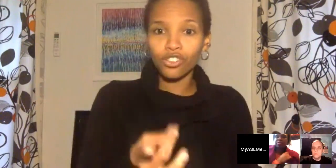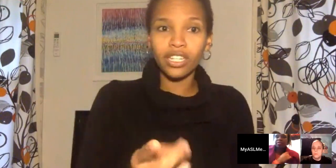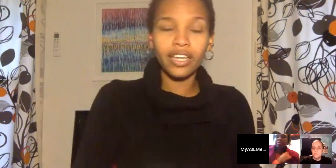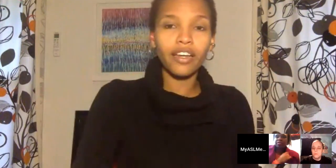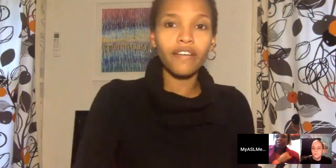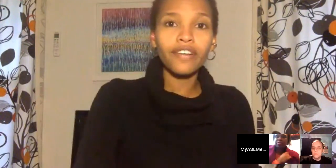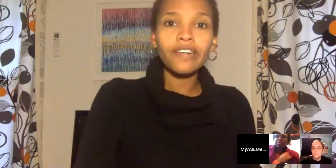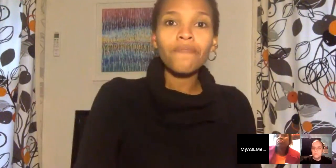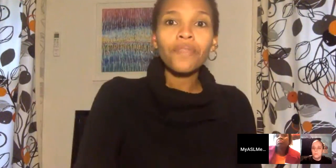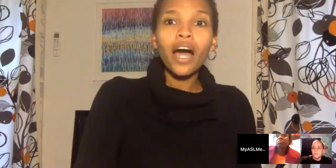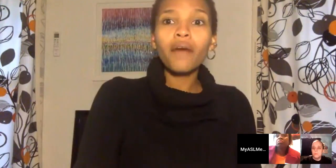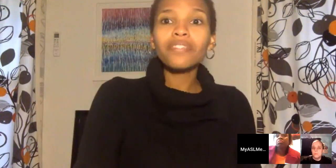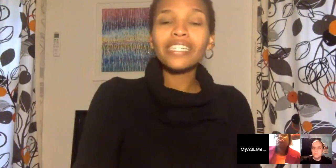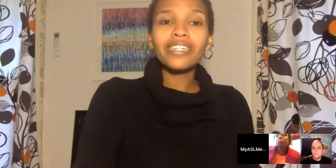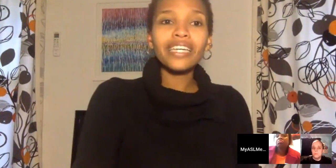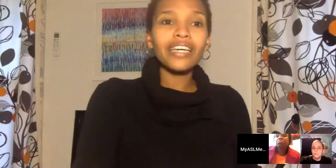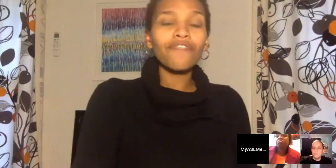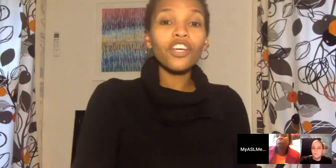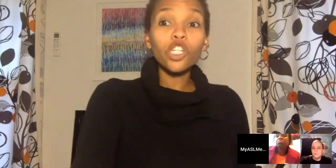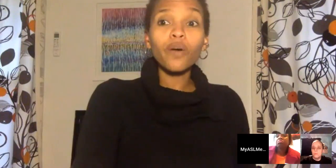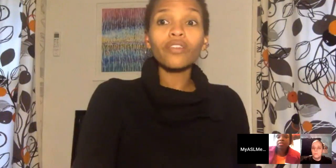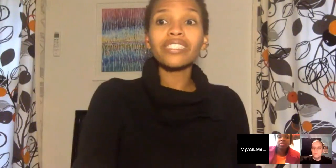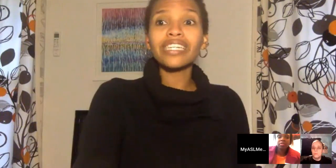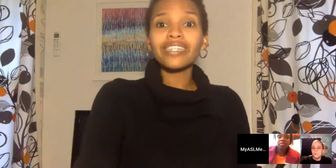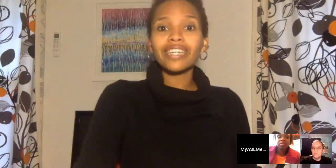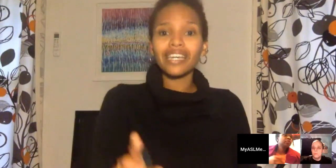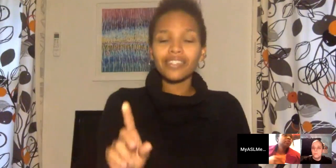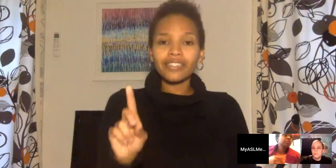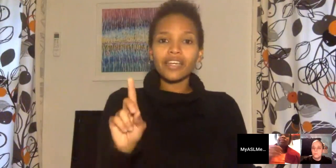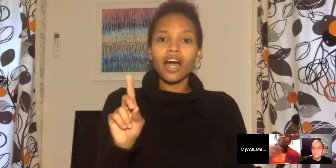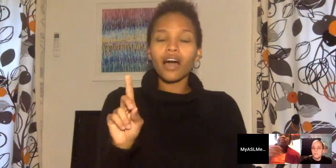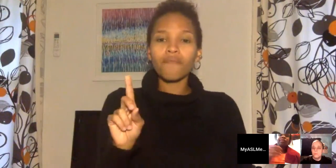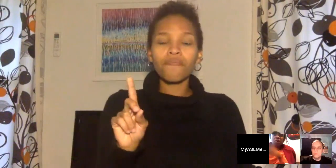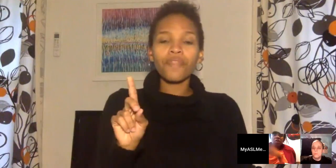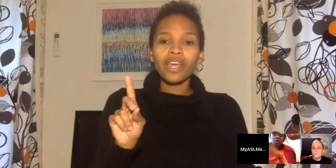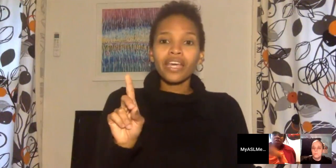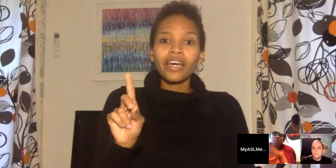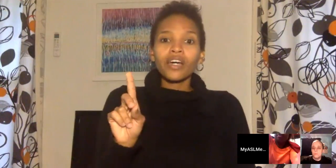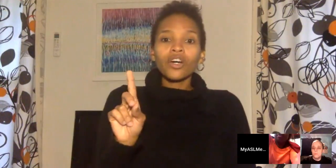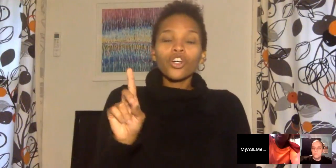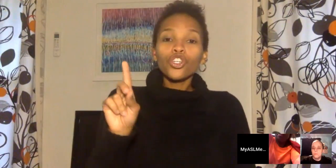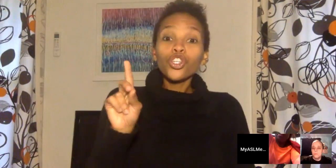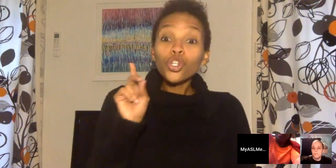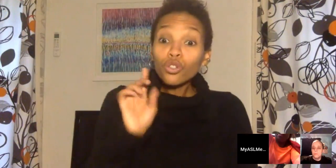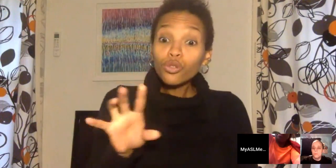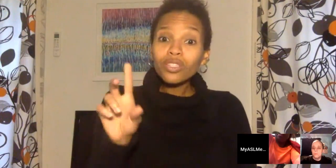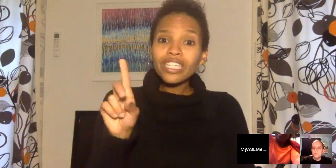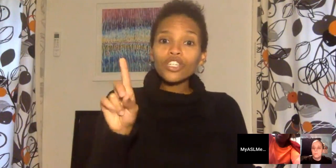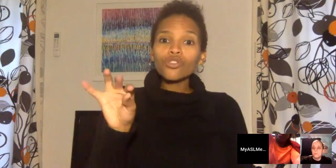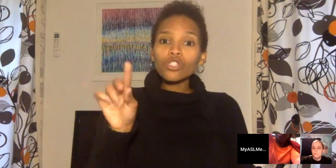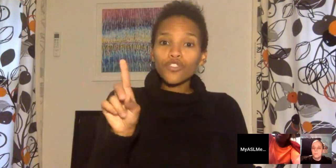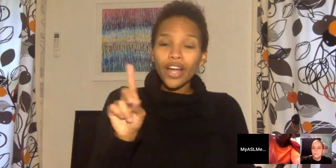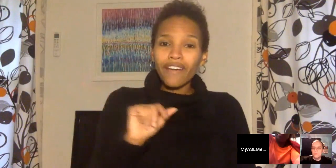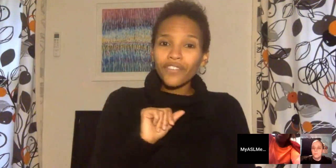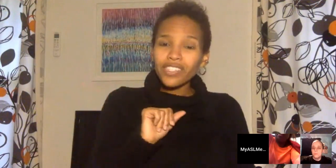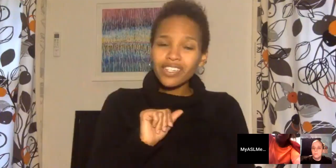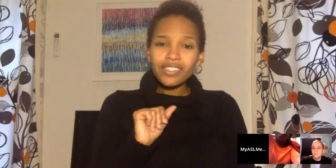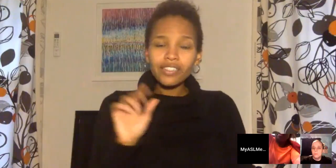interestingly enough. Fingerspell did is, usually used for emphasis.